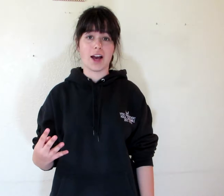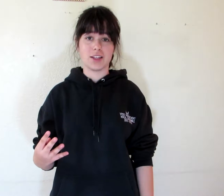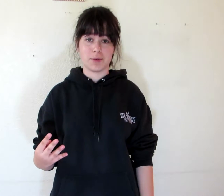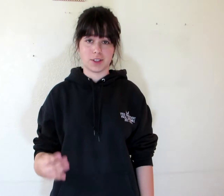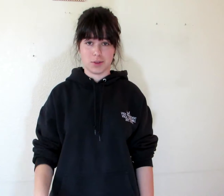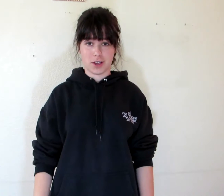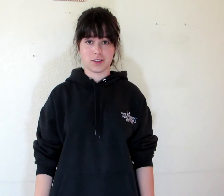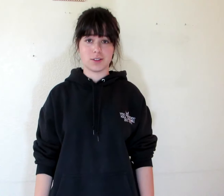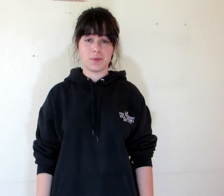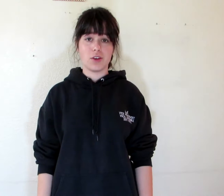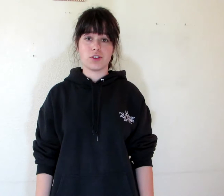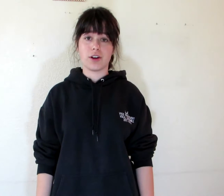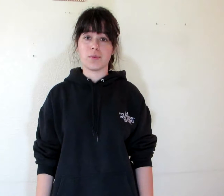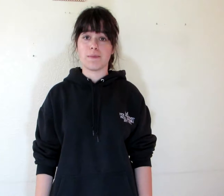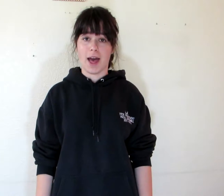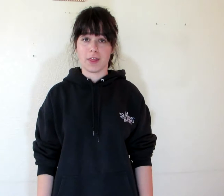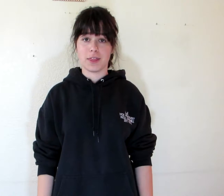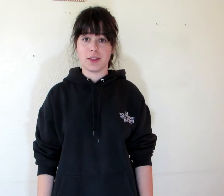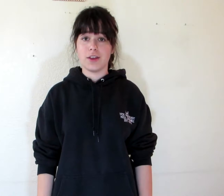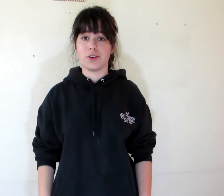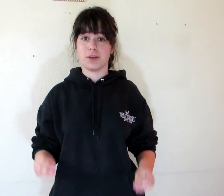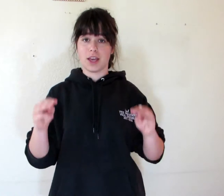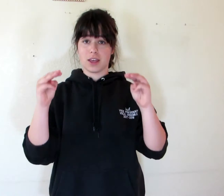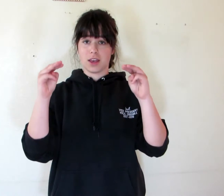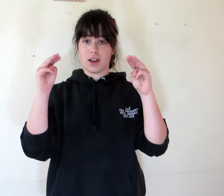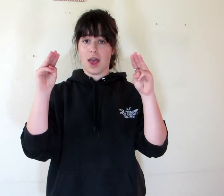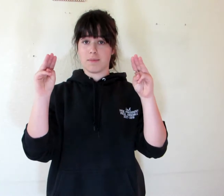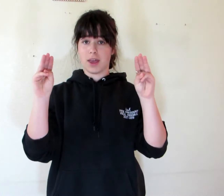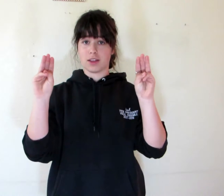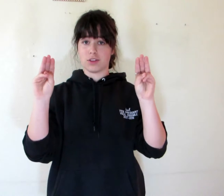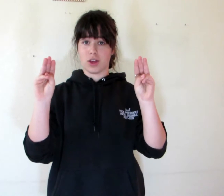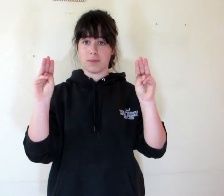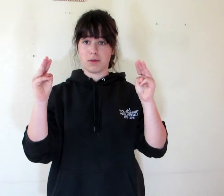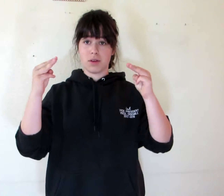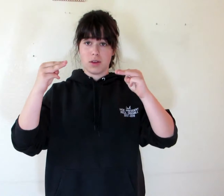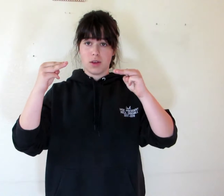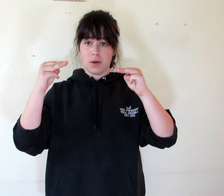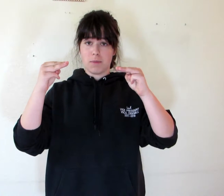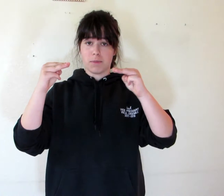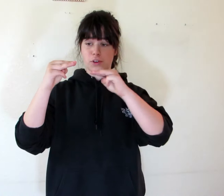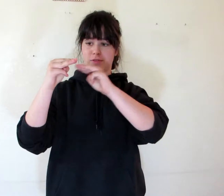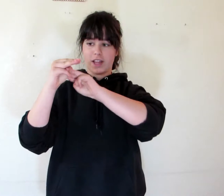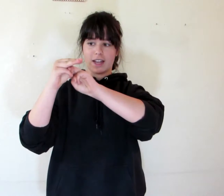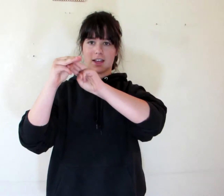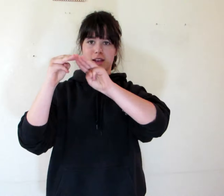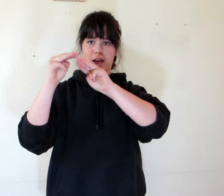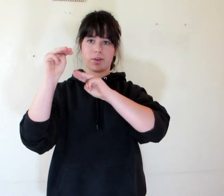academic subjects, starting with math. You'll be taking an M hand shape, but you're flattening it out. Instead